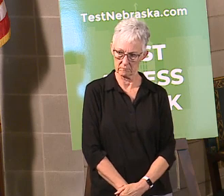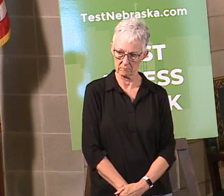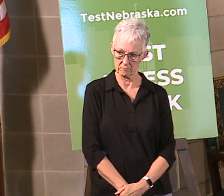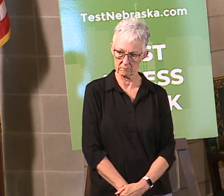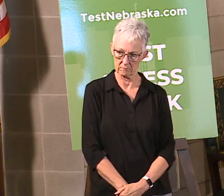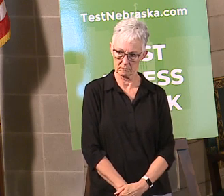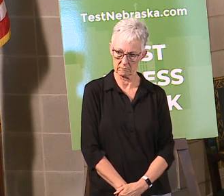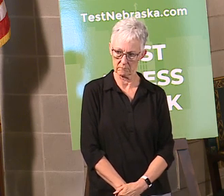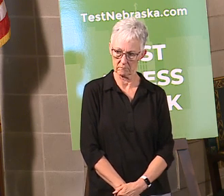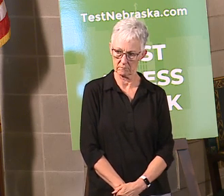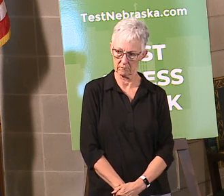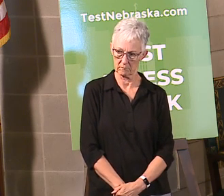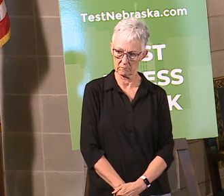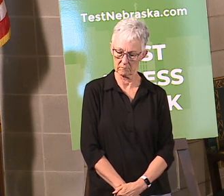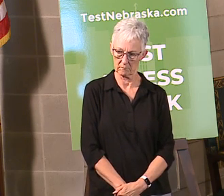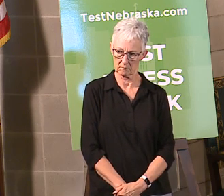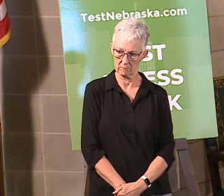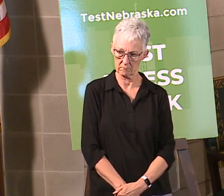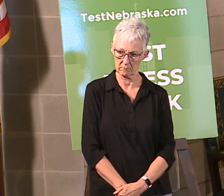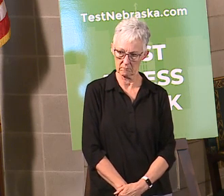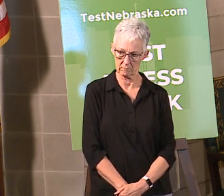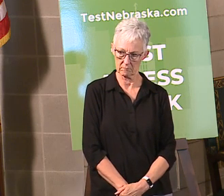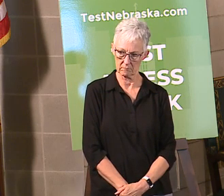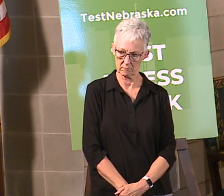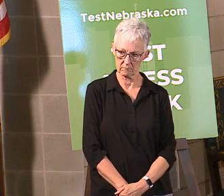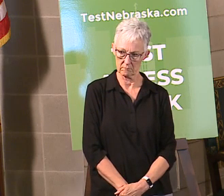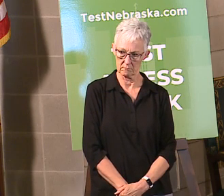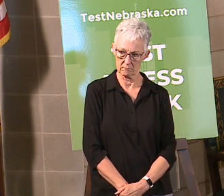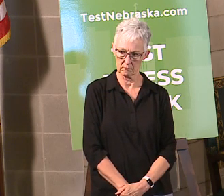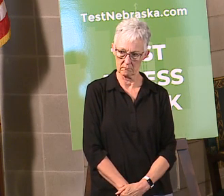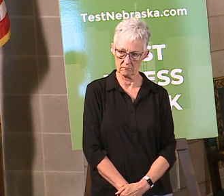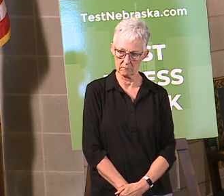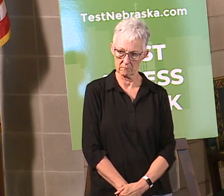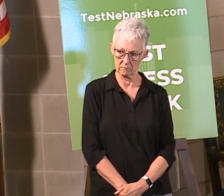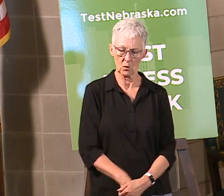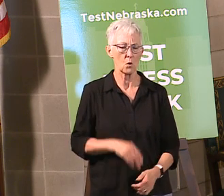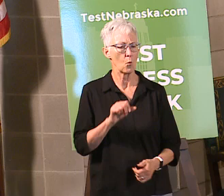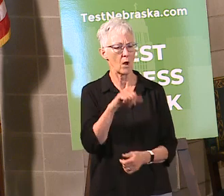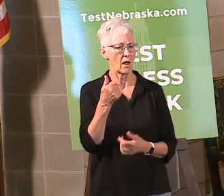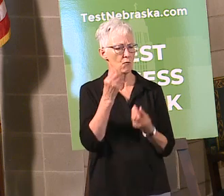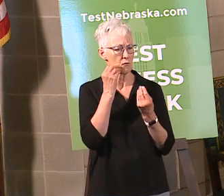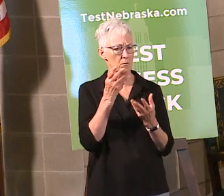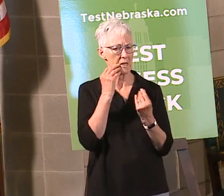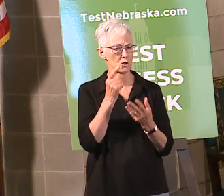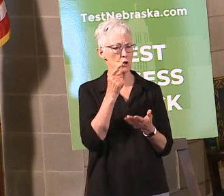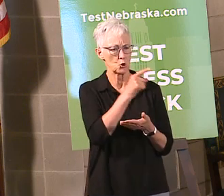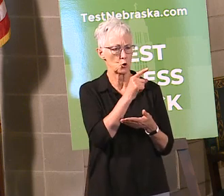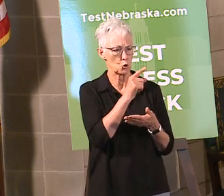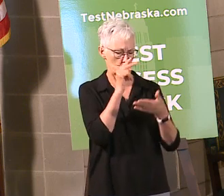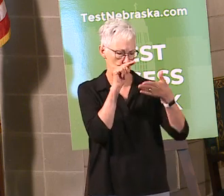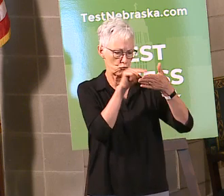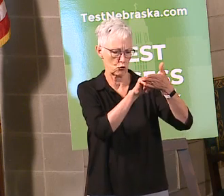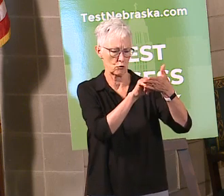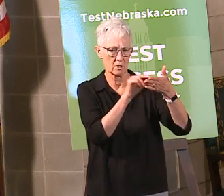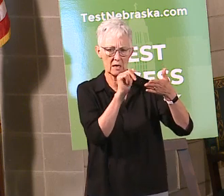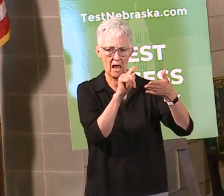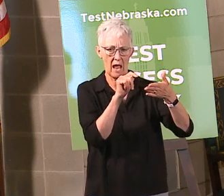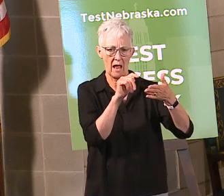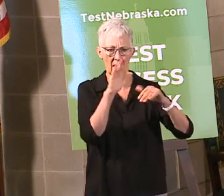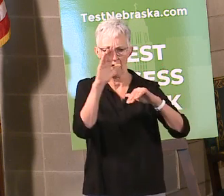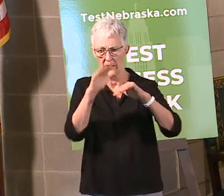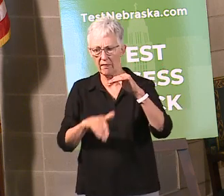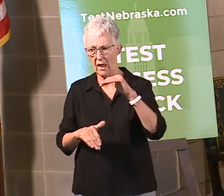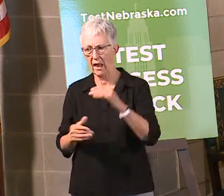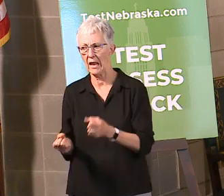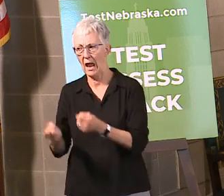just hospital bed capacity, can you give some other analytics that you look at that when you're addressing this is something that maybe we can